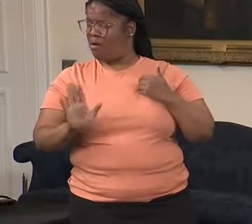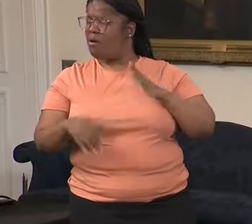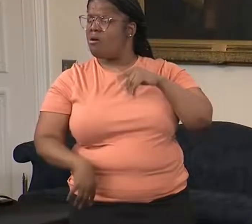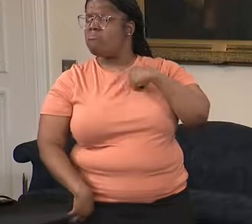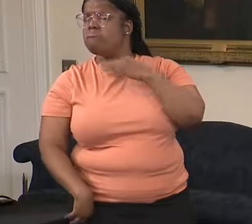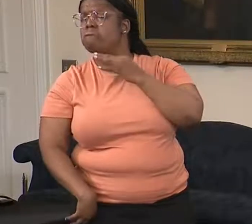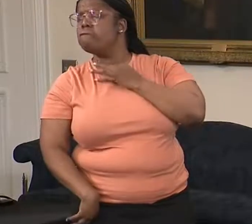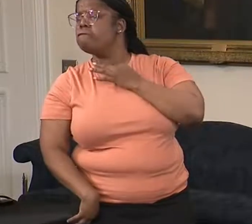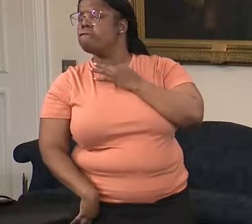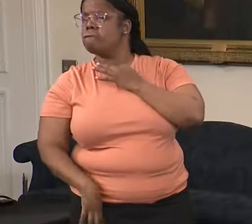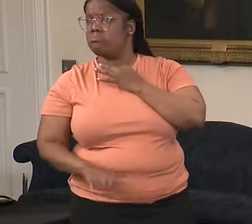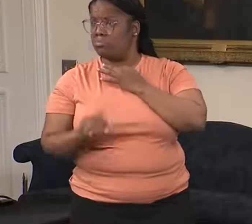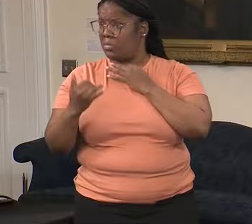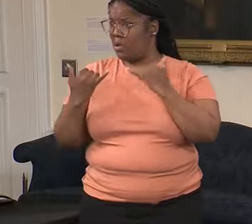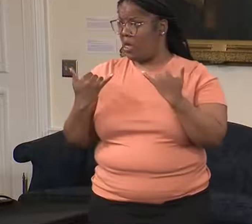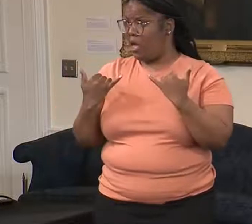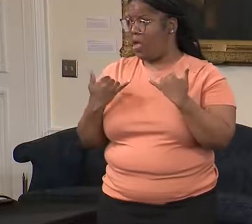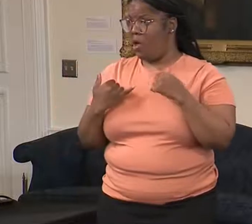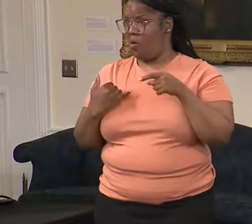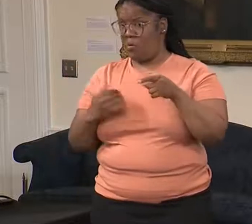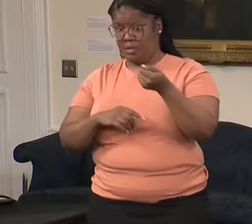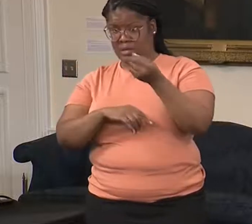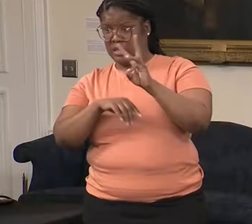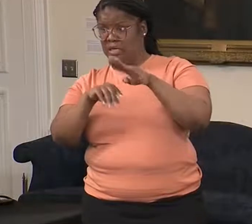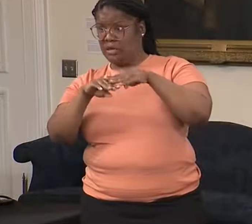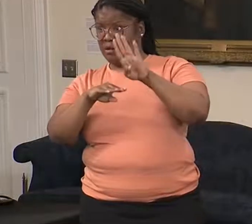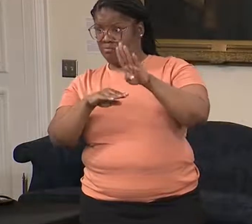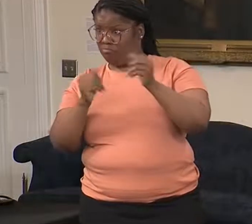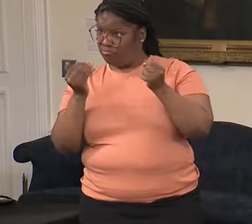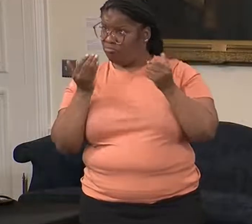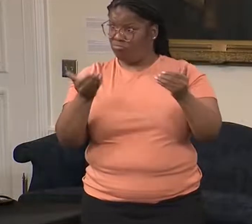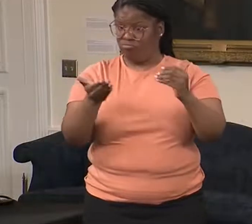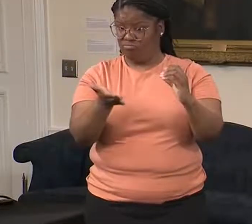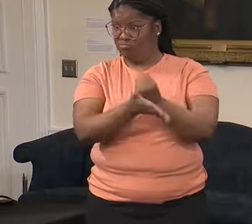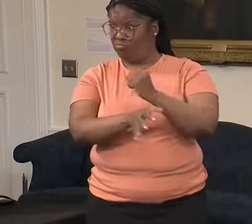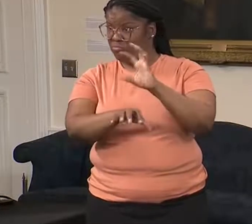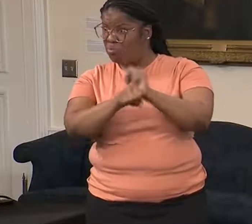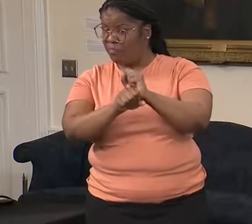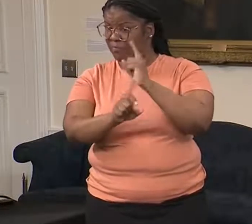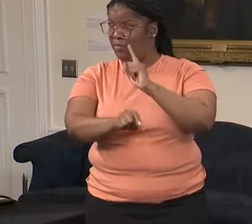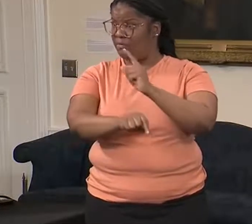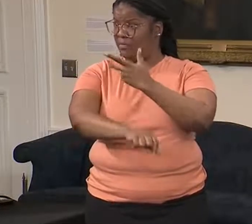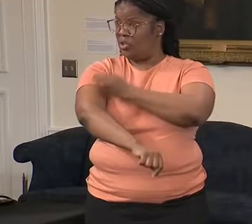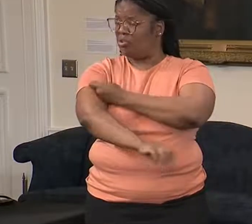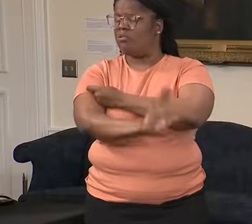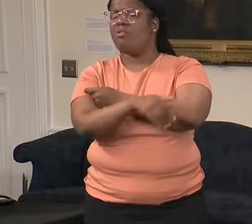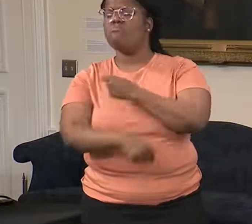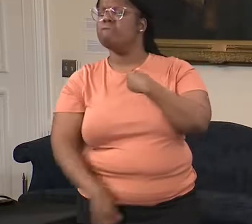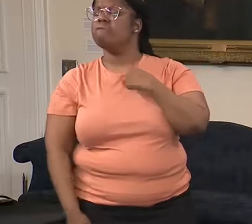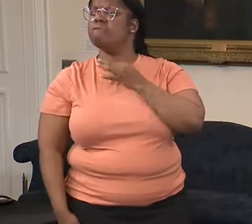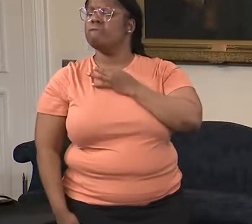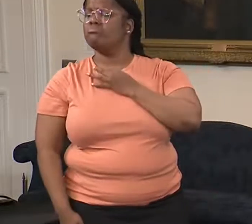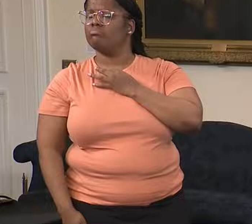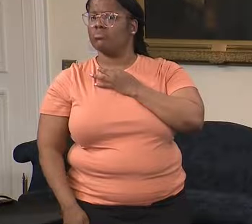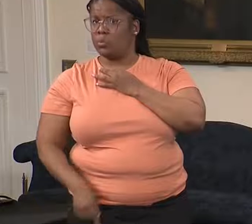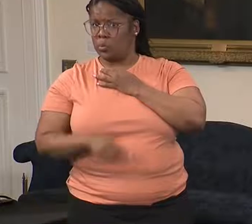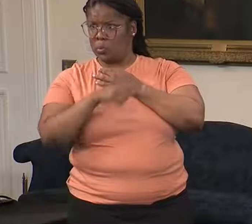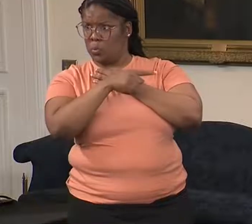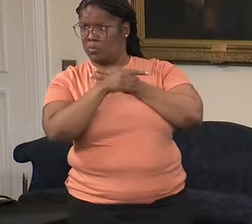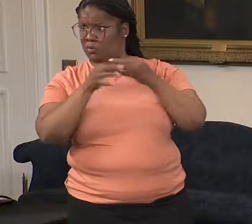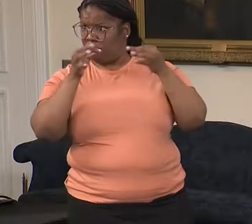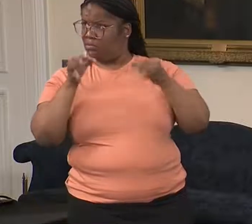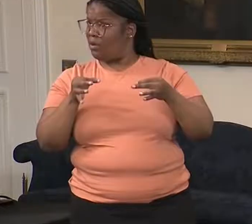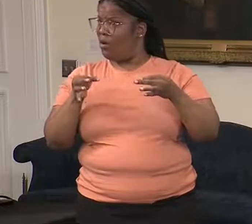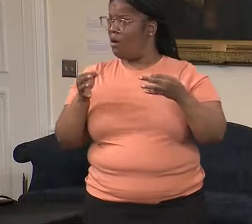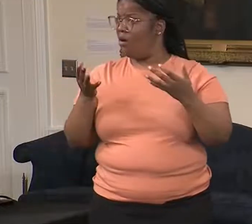about the reasoning behind the 16 and up registration. How much of this was weighted on progress that you have made on